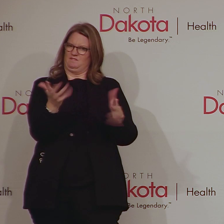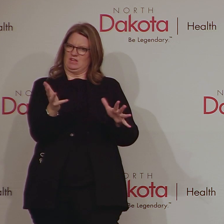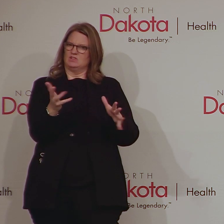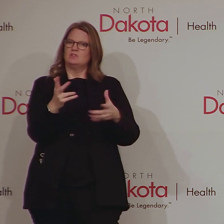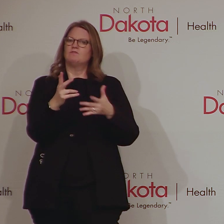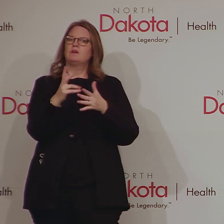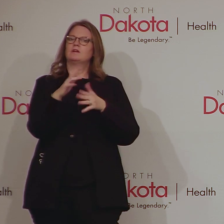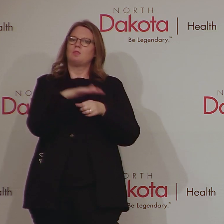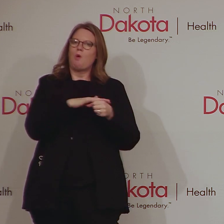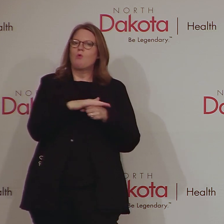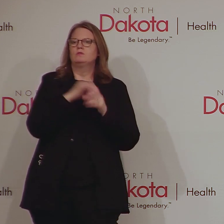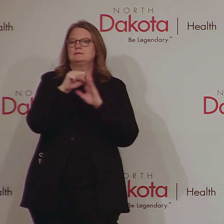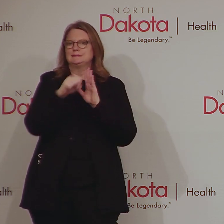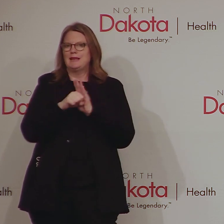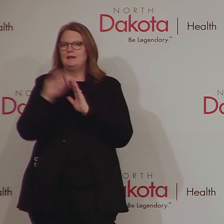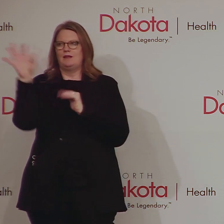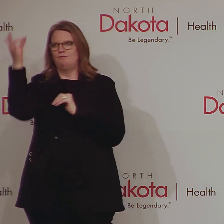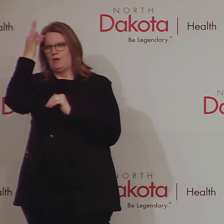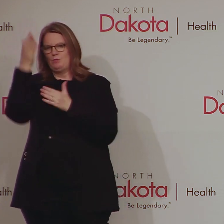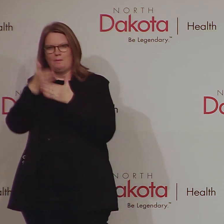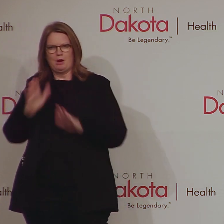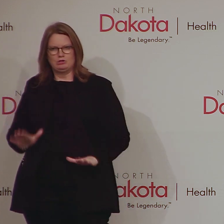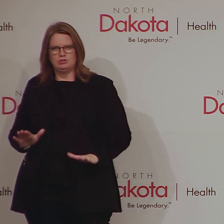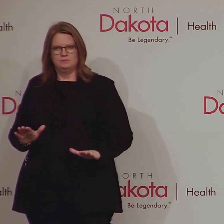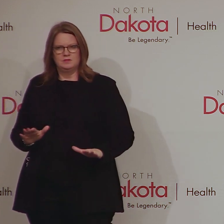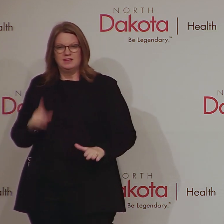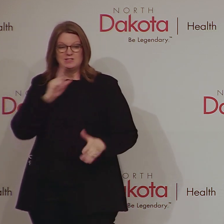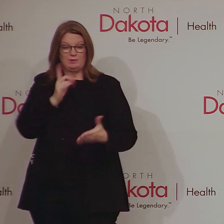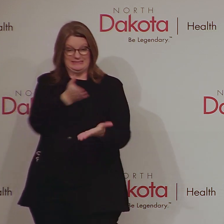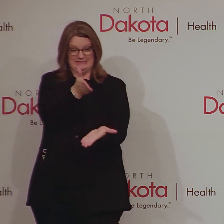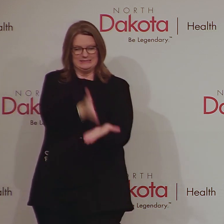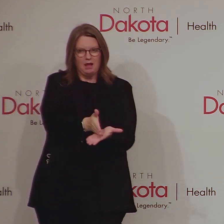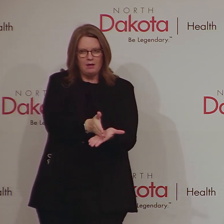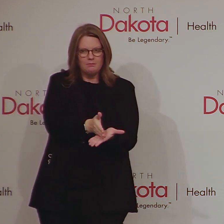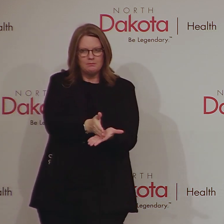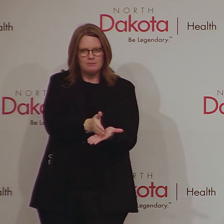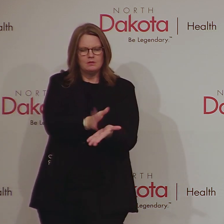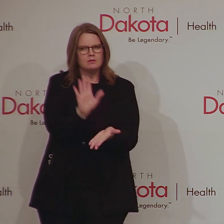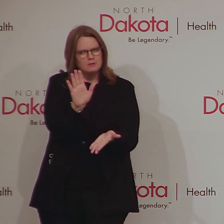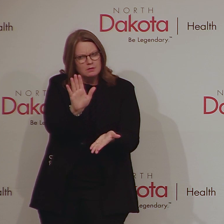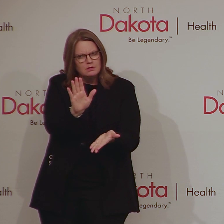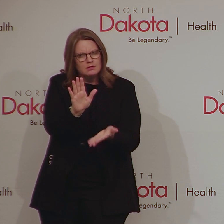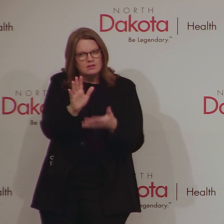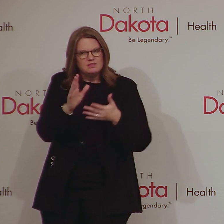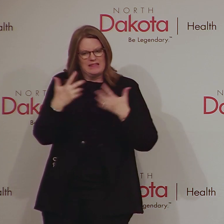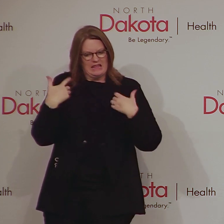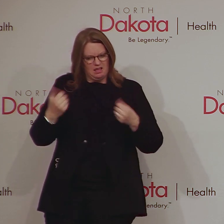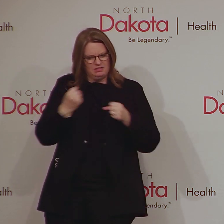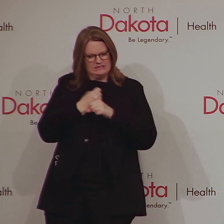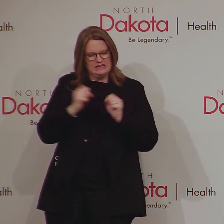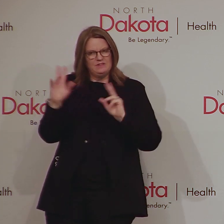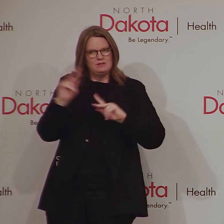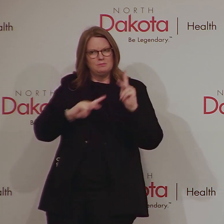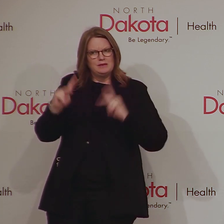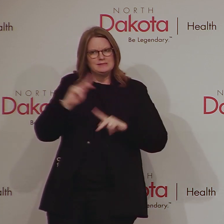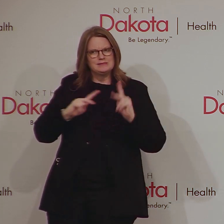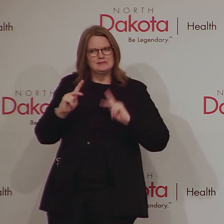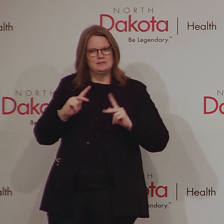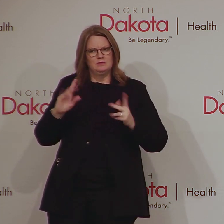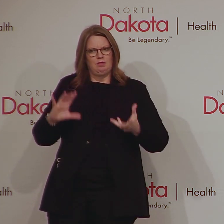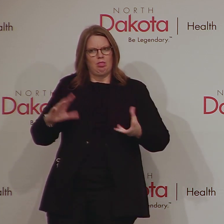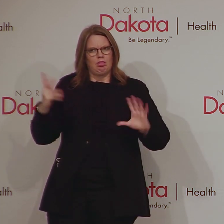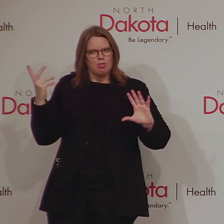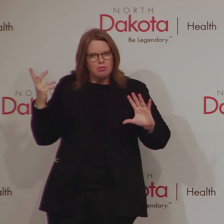local partnerships during emergency, it would jeopardize the health and the safety of the citizens in our economy. Another area where